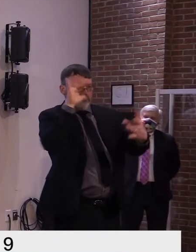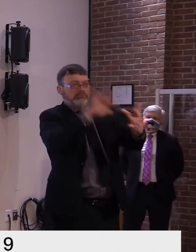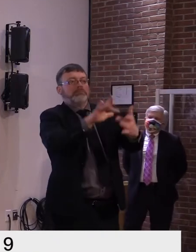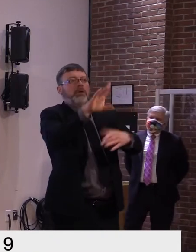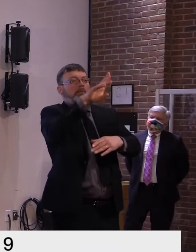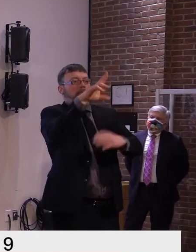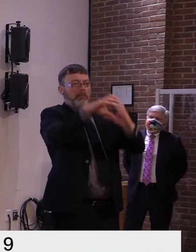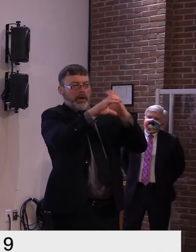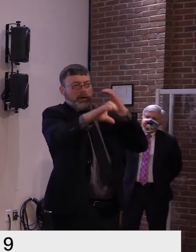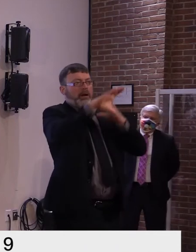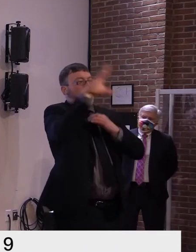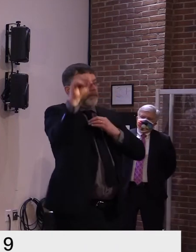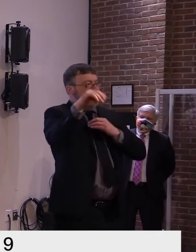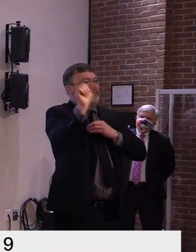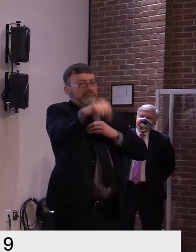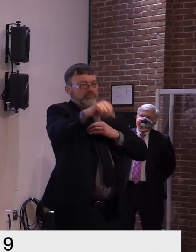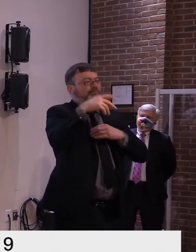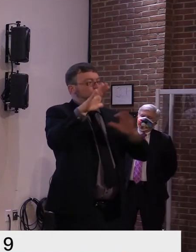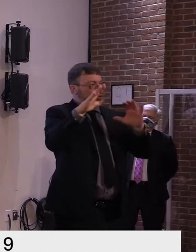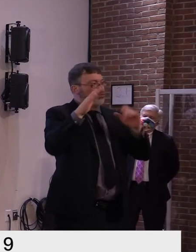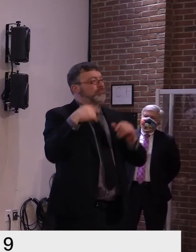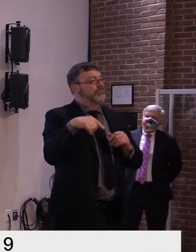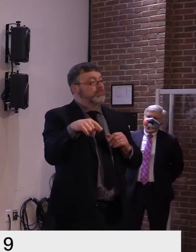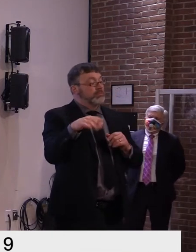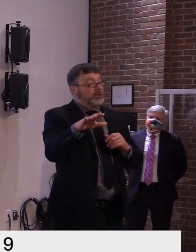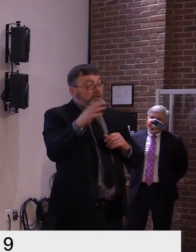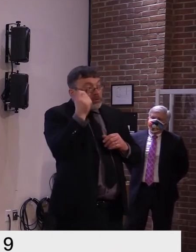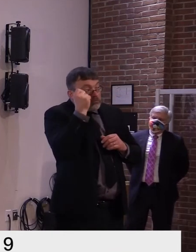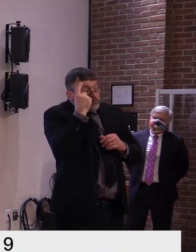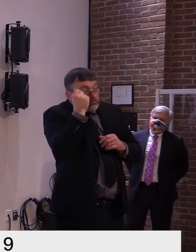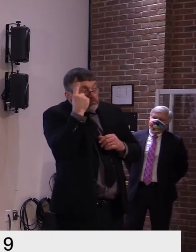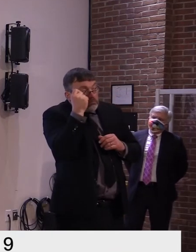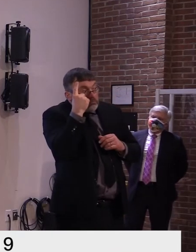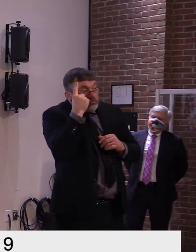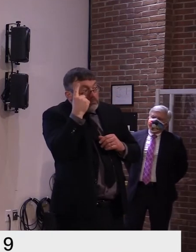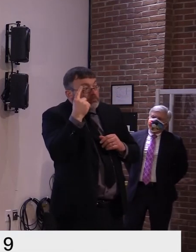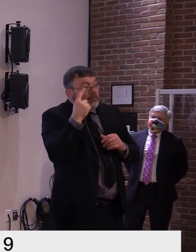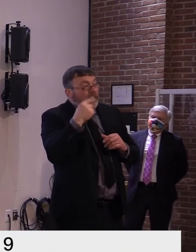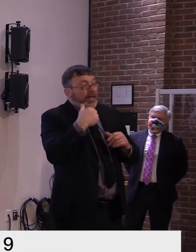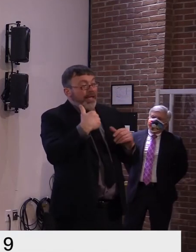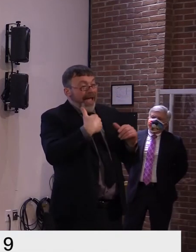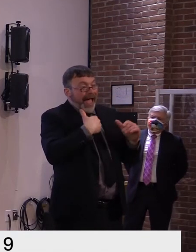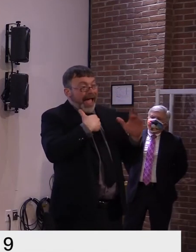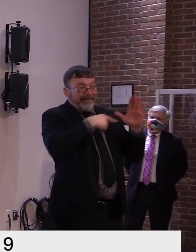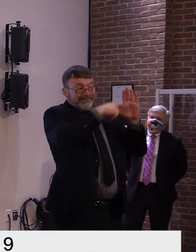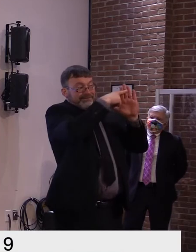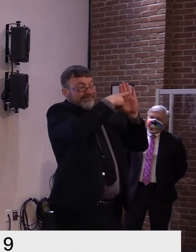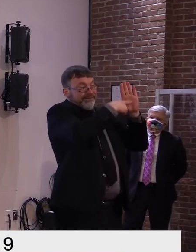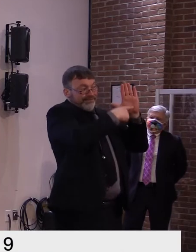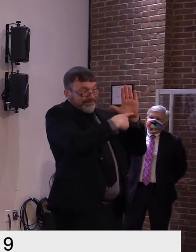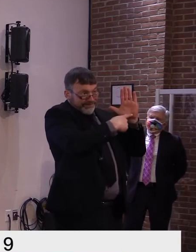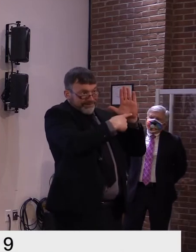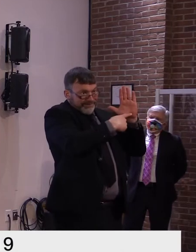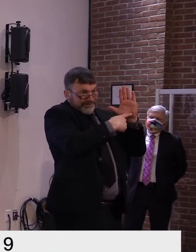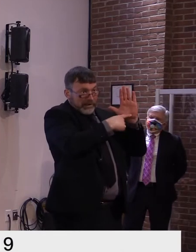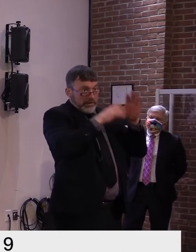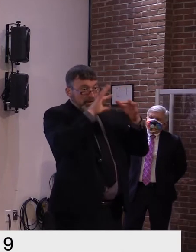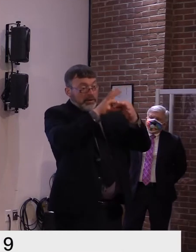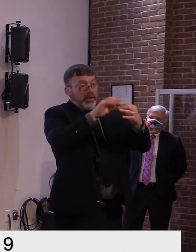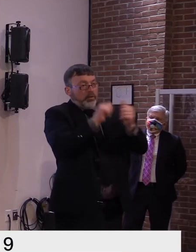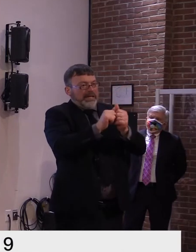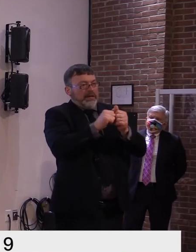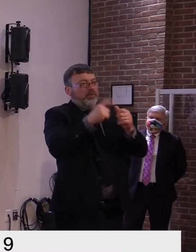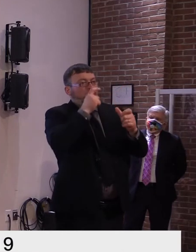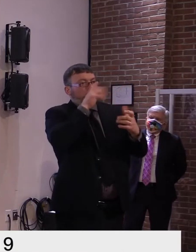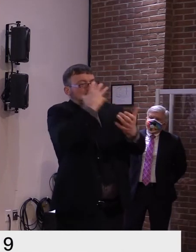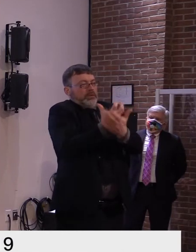The restrictions are on travelers. Interstate operations for transit are still functional. So